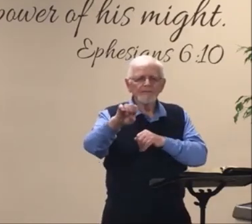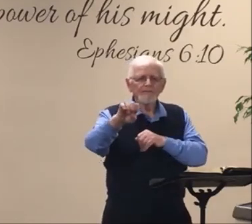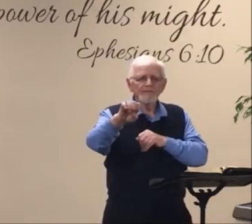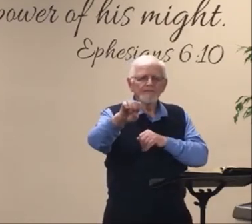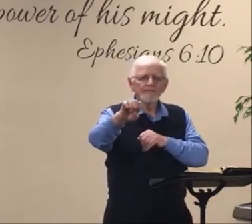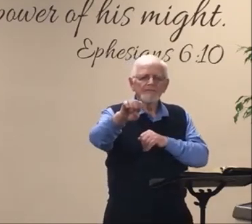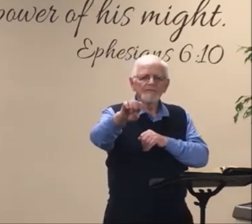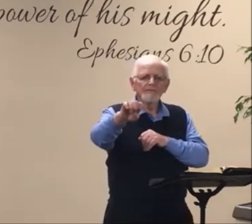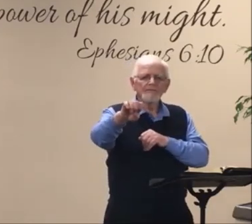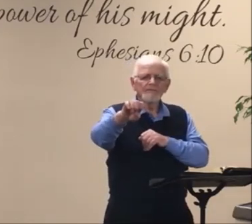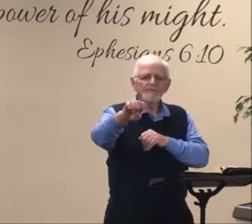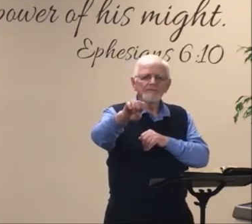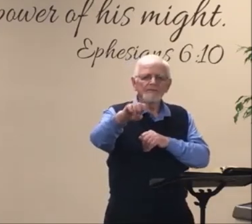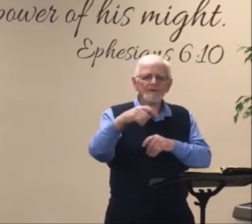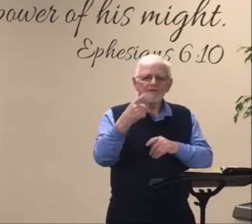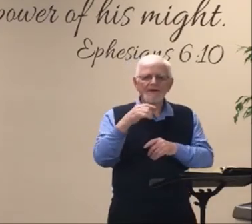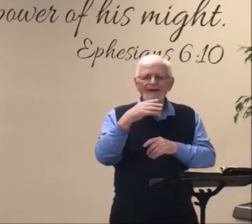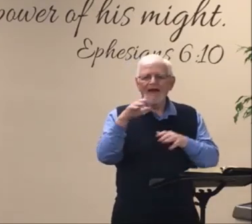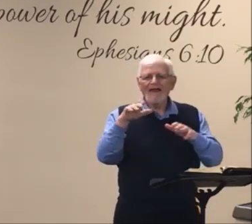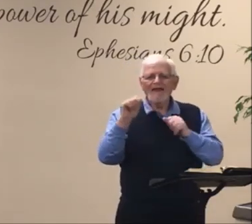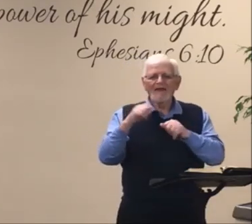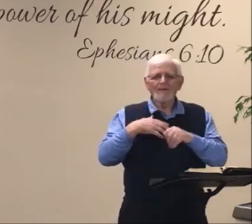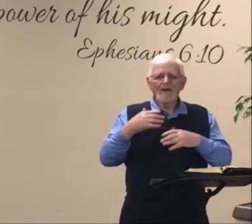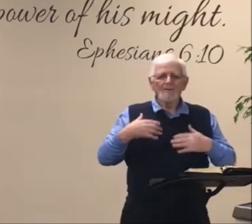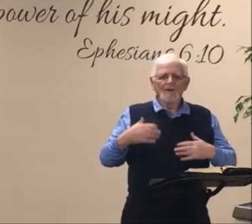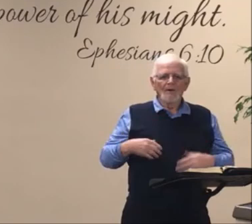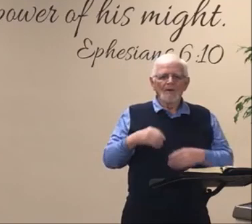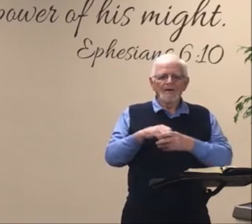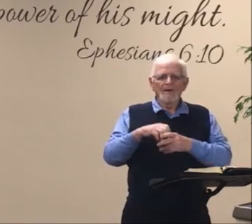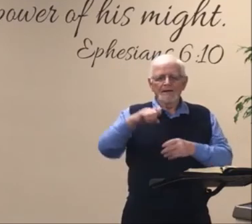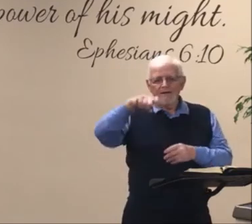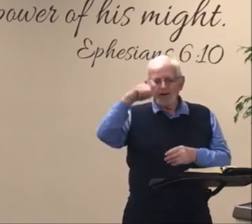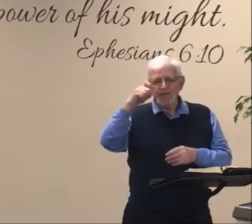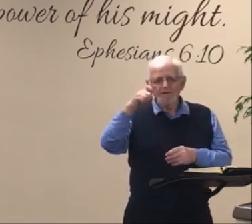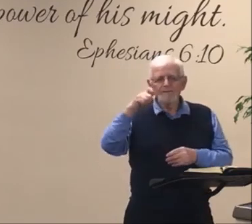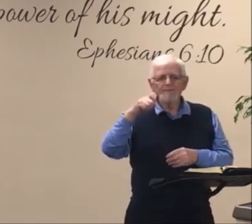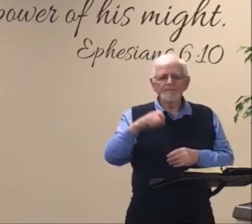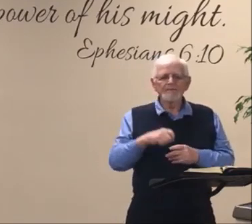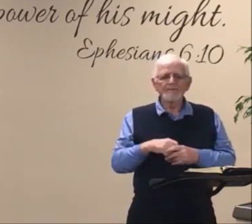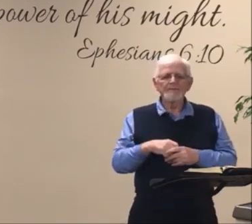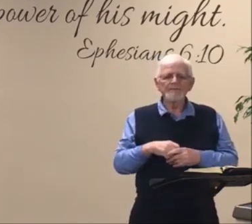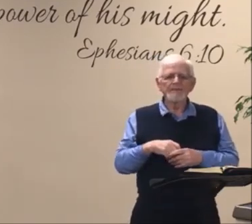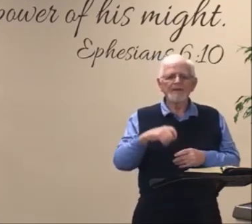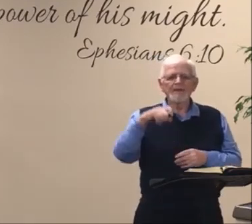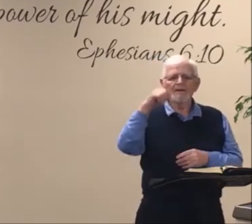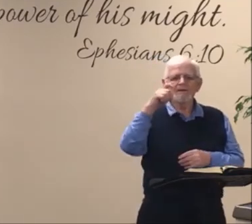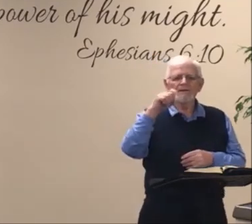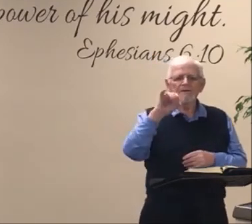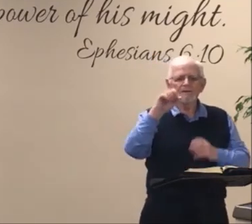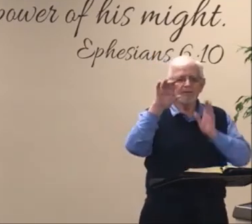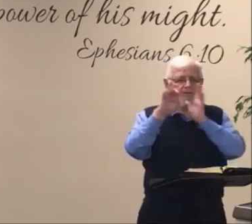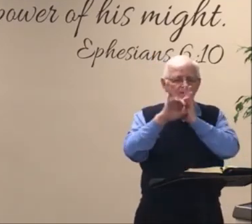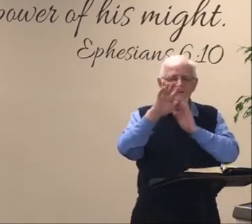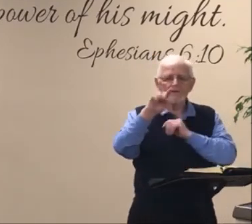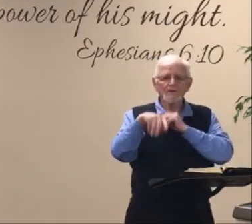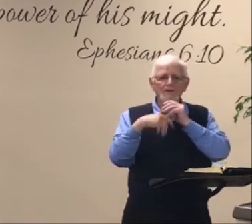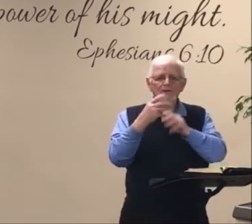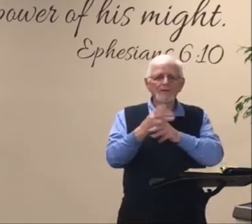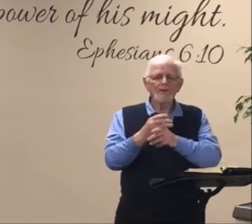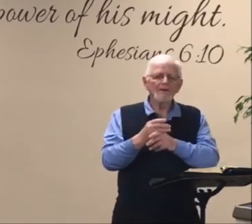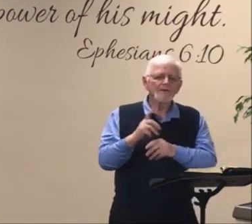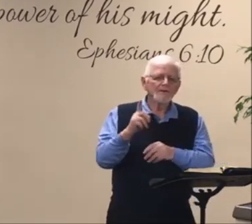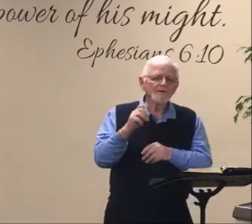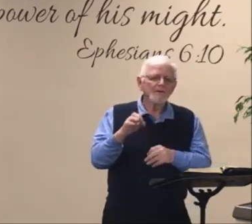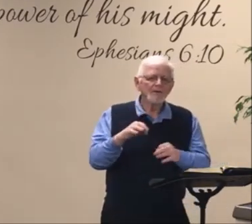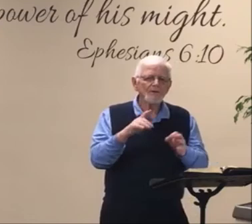eternal. He says, don't leave my bones in Egypt. It's not all about down here, boys. Egypt is a picture of the world. And if we go into